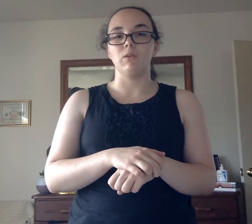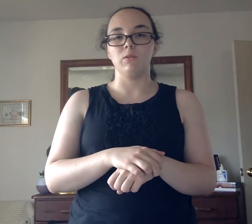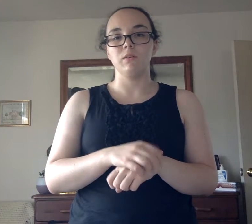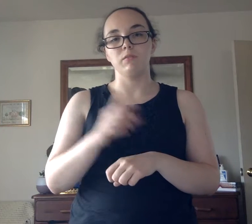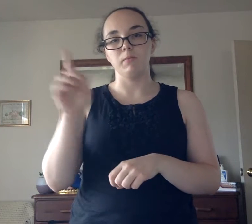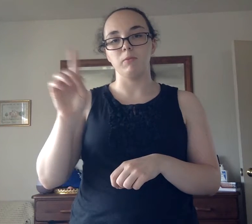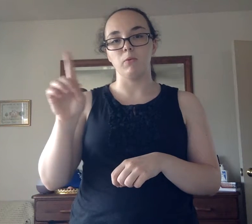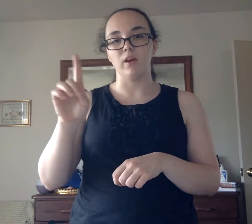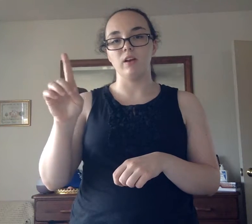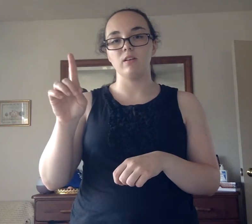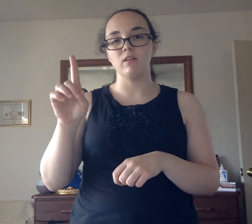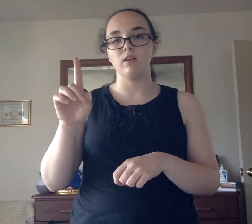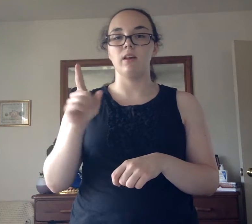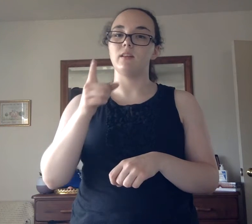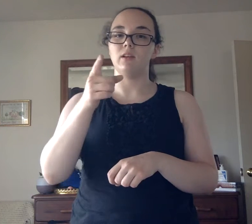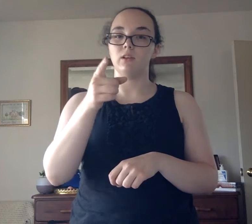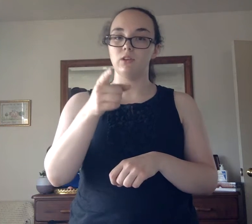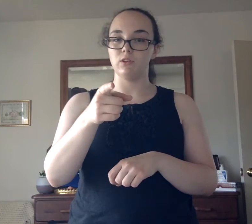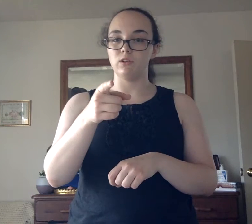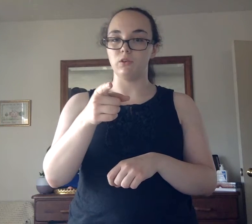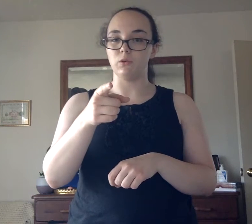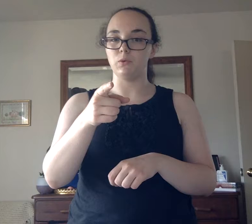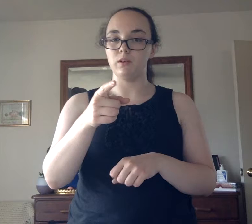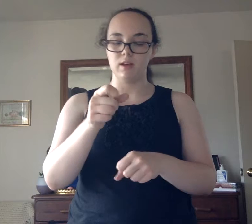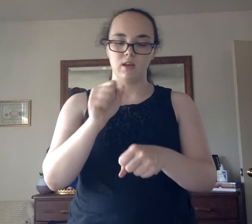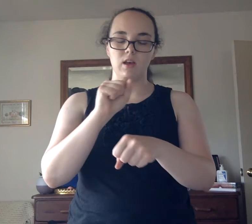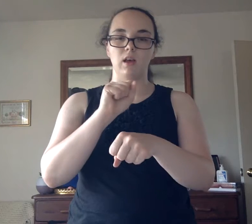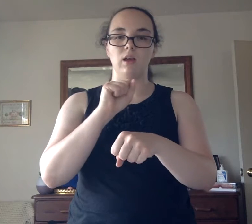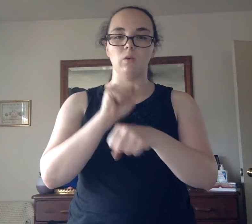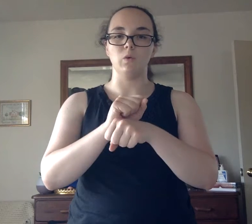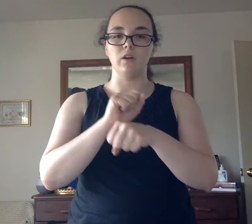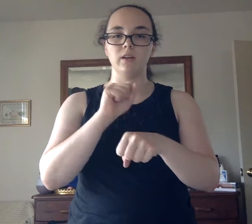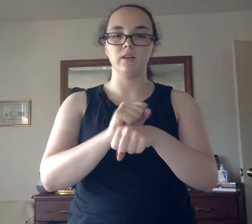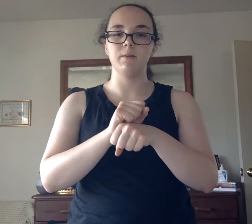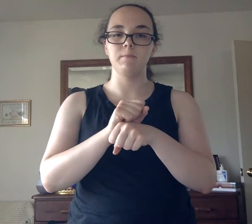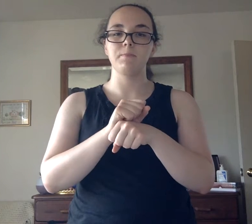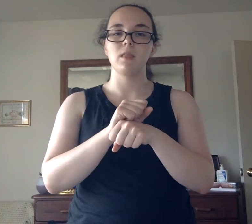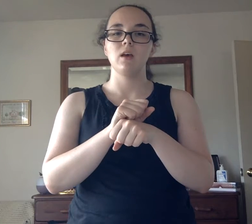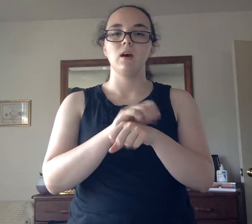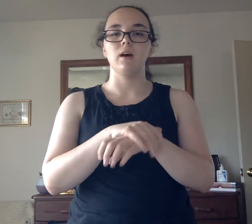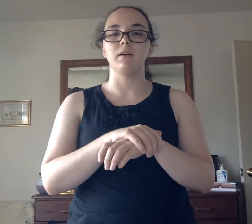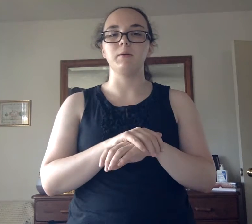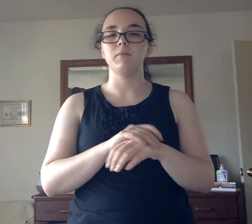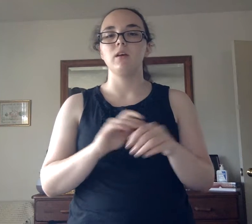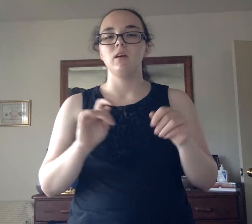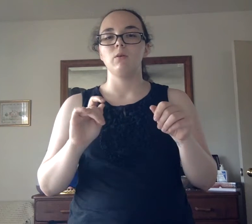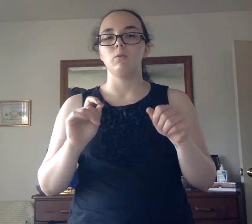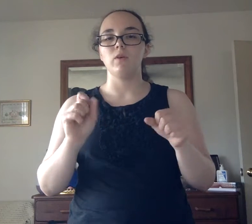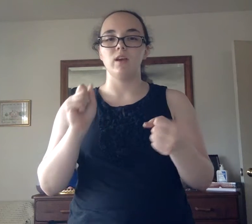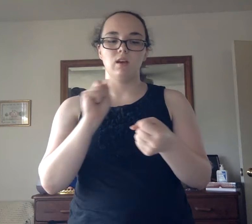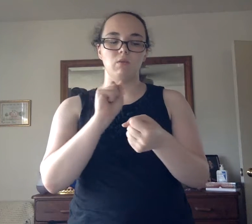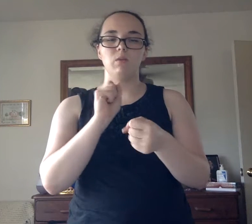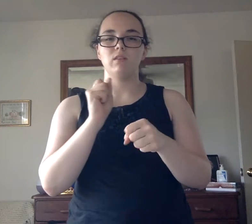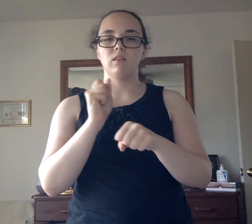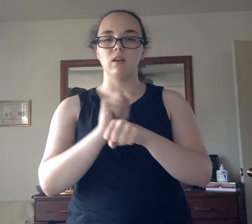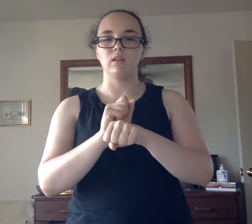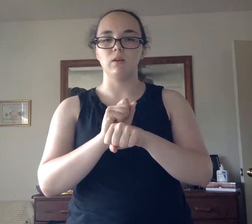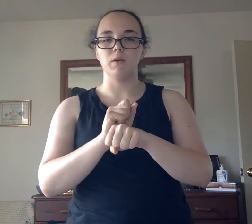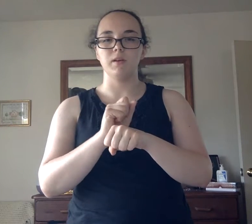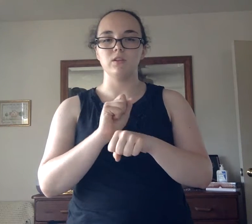So remember where and then you and work. Um, one thing that we